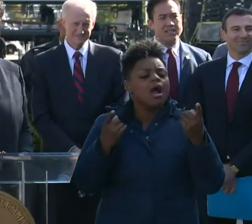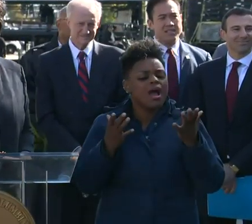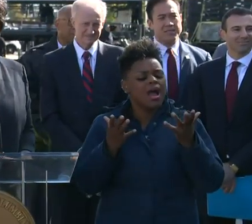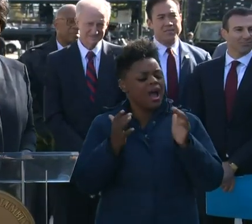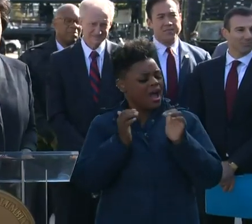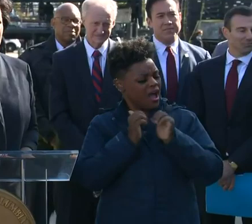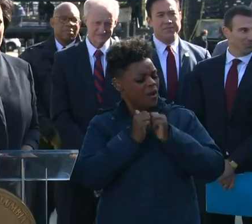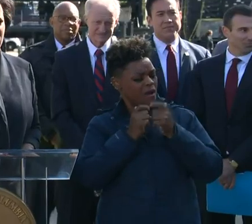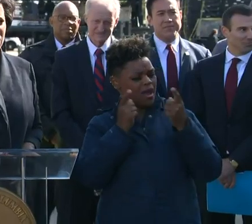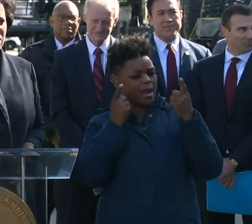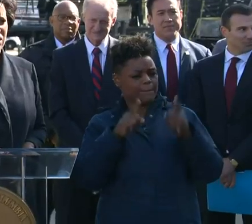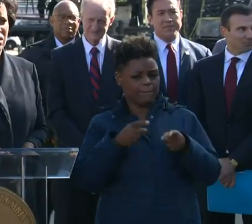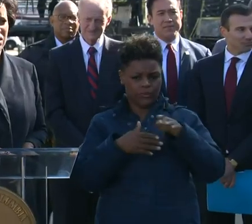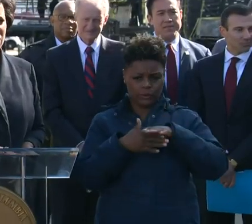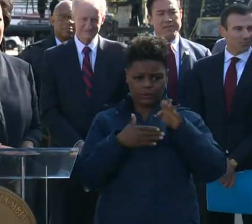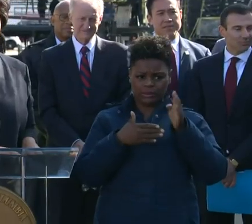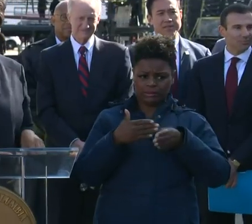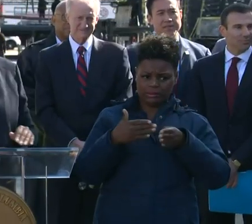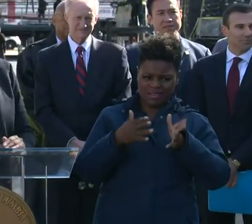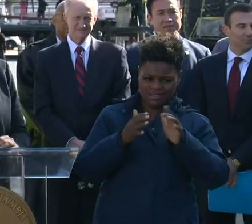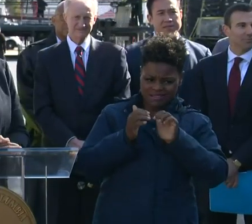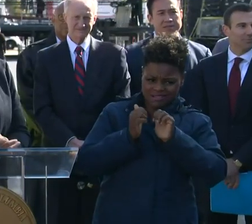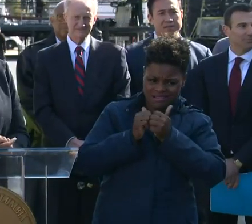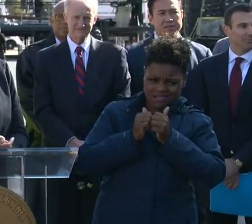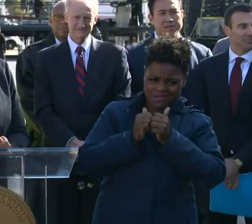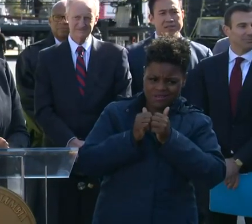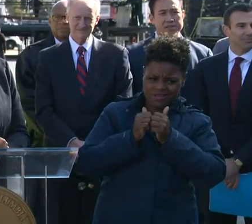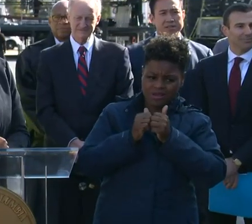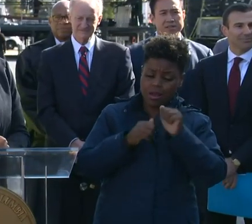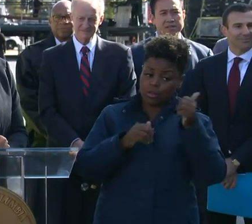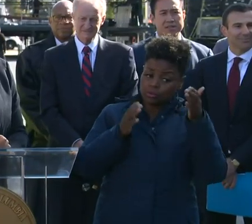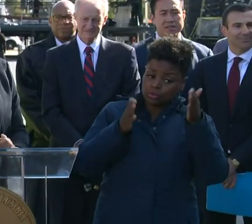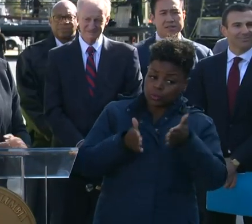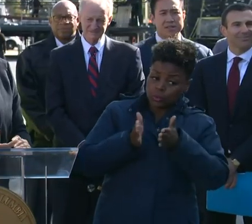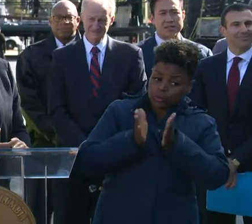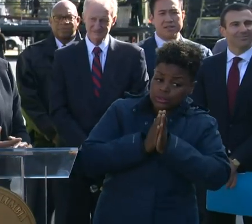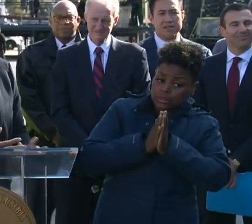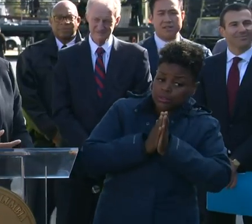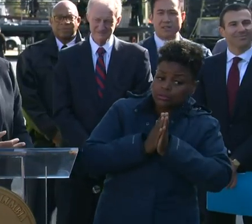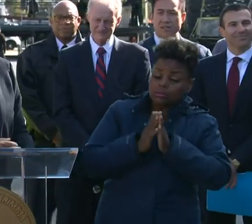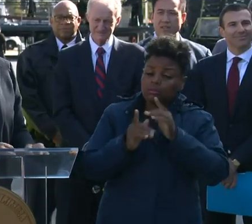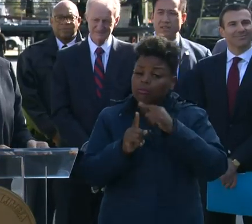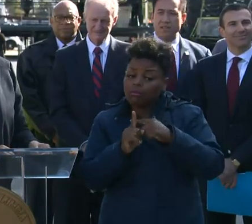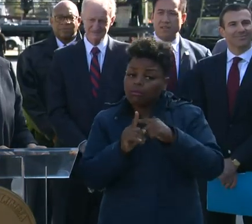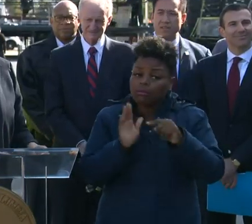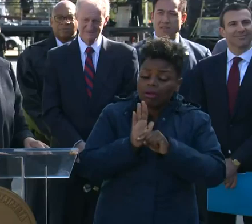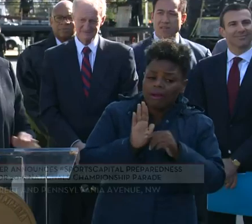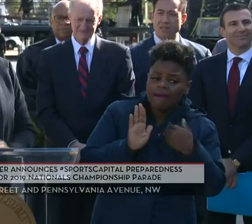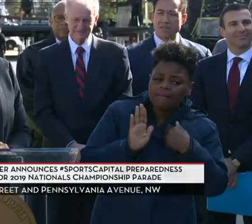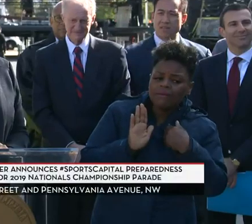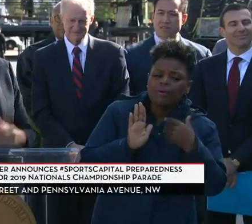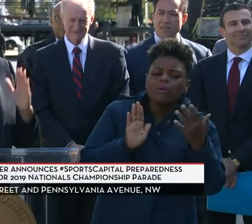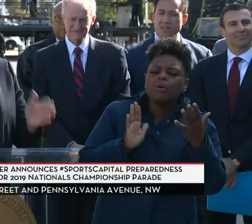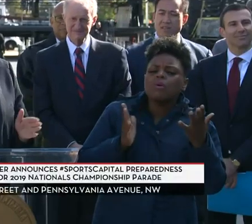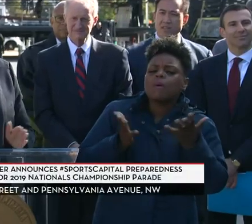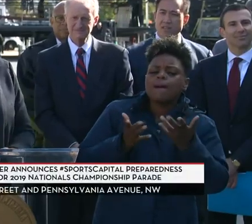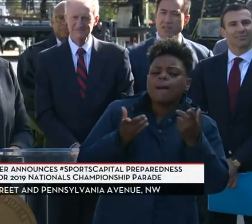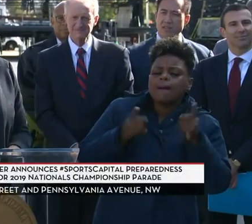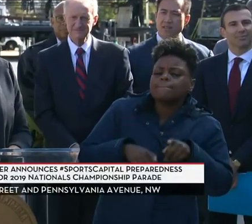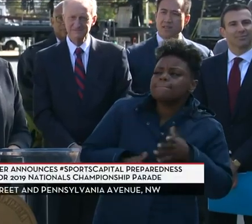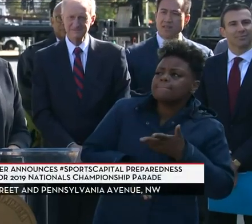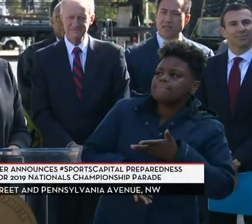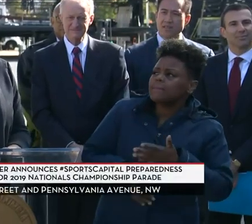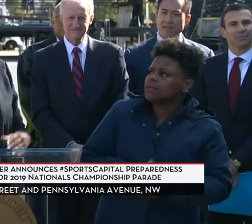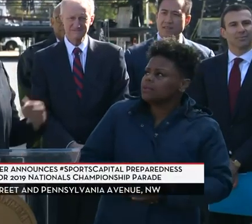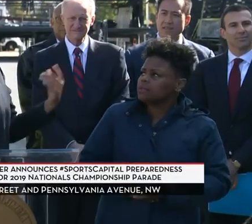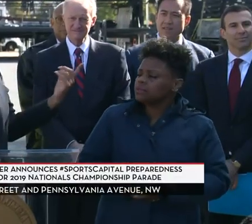for it to happen on the weekend? And are there advantages and disadvantages for this being a weekend event as opposed to during the week? I like it being